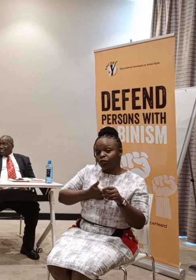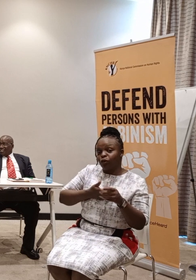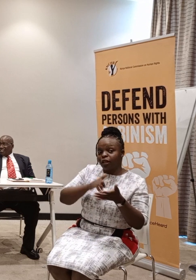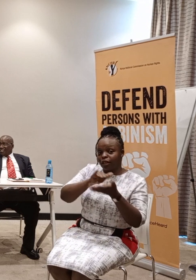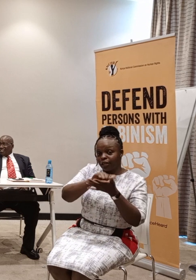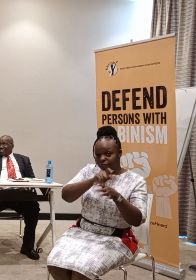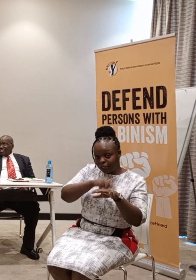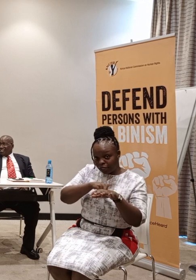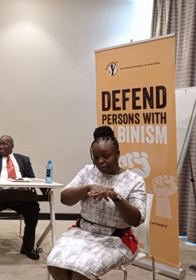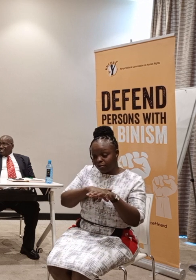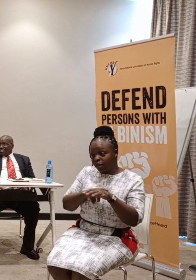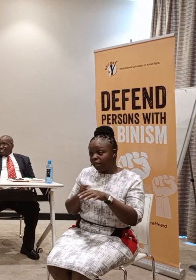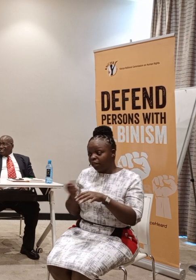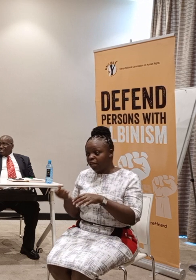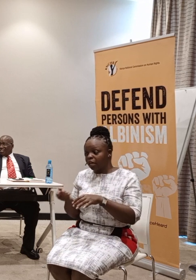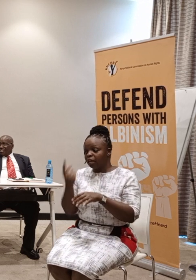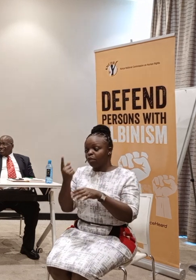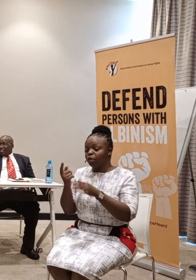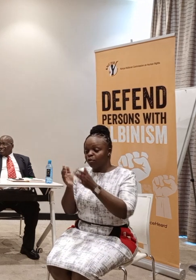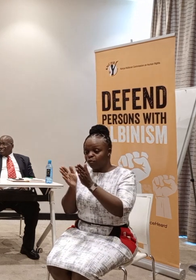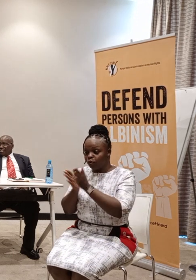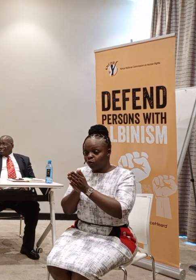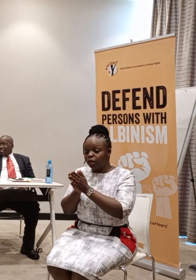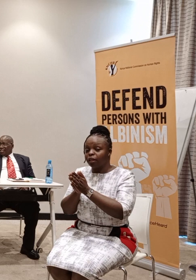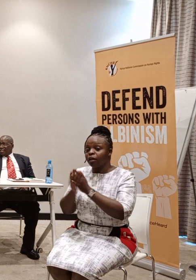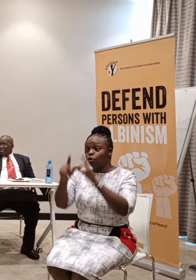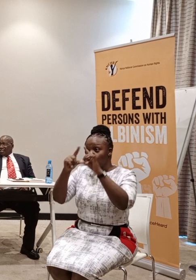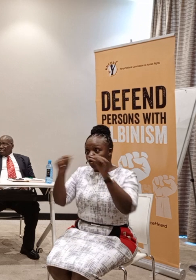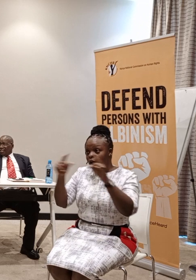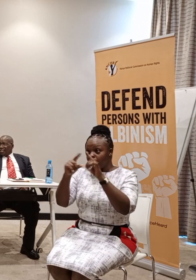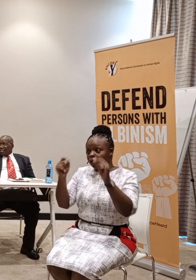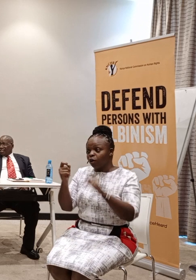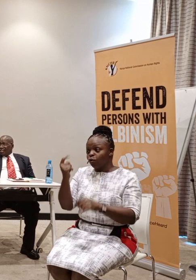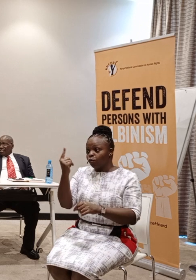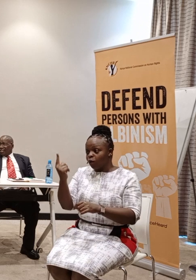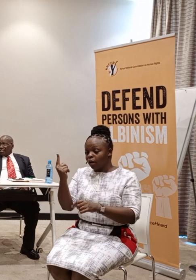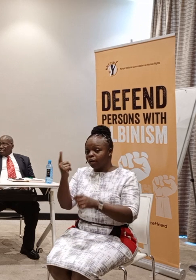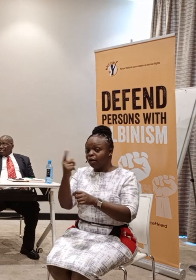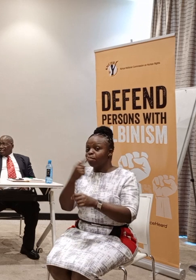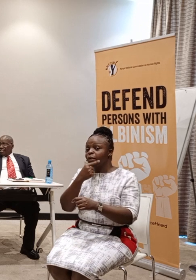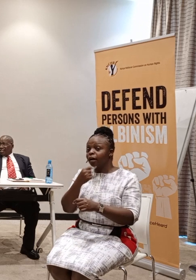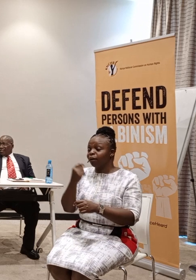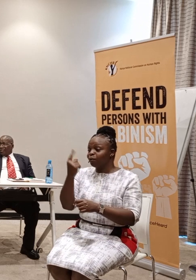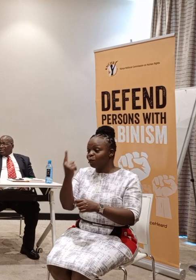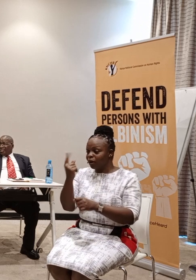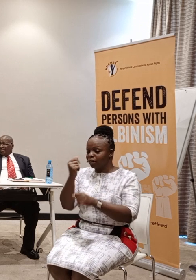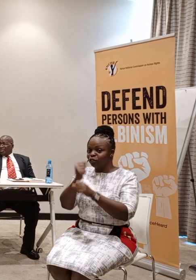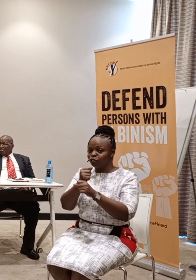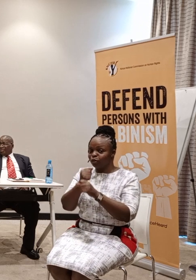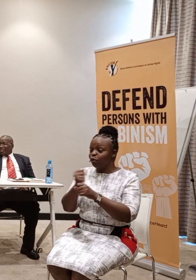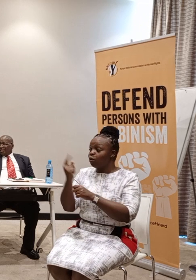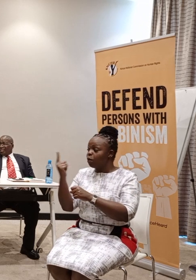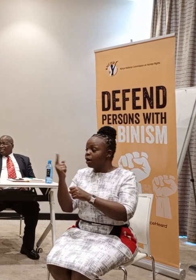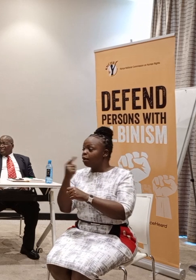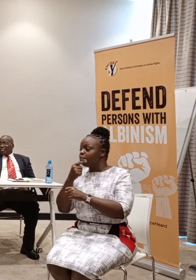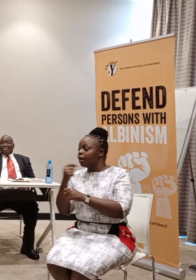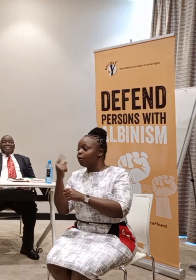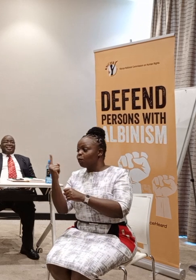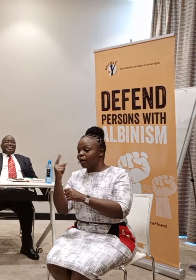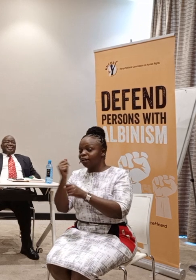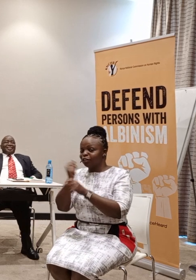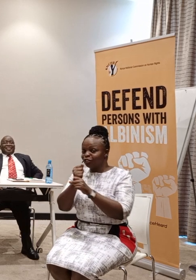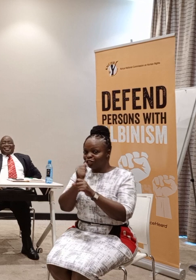they came up with the slogan, "One man, one job. One man, one job." Yeah.